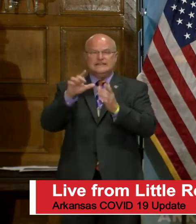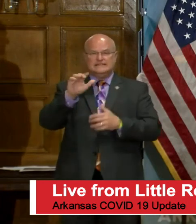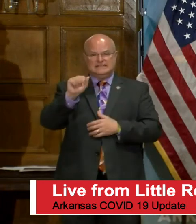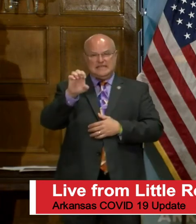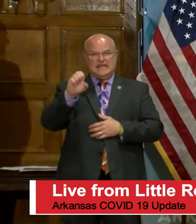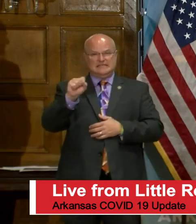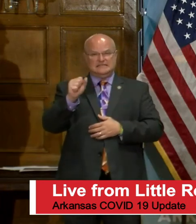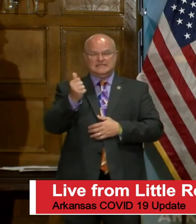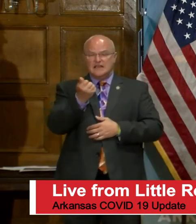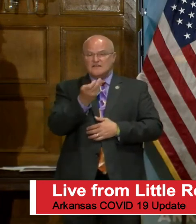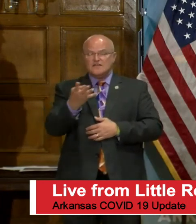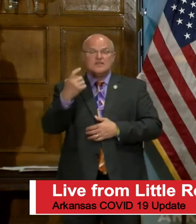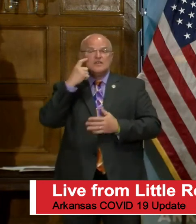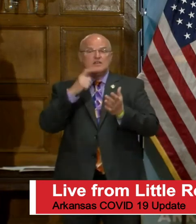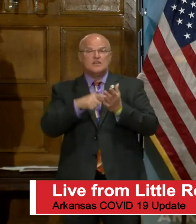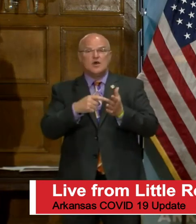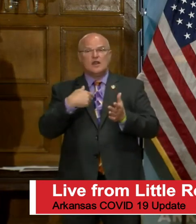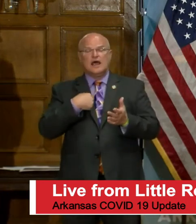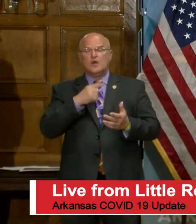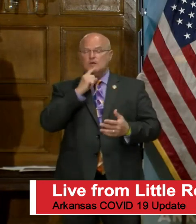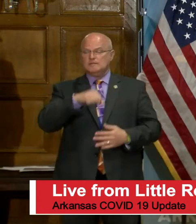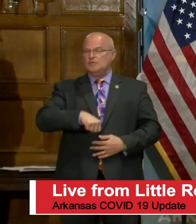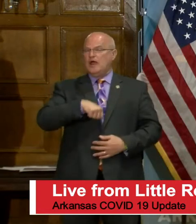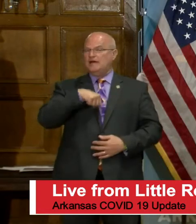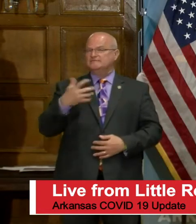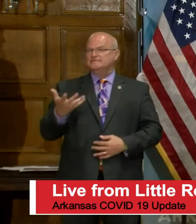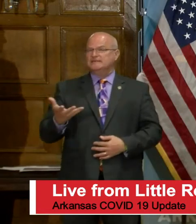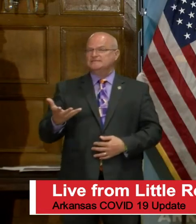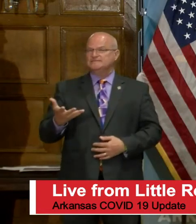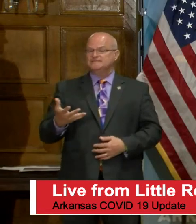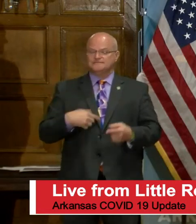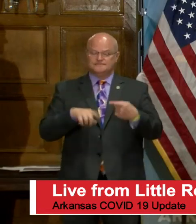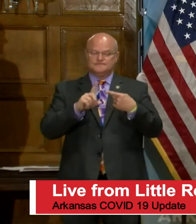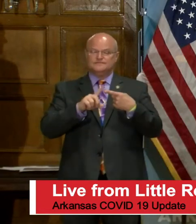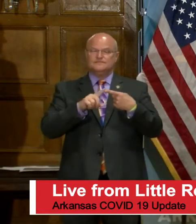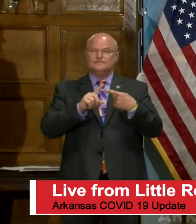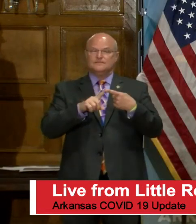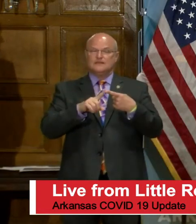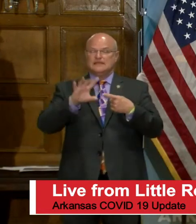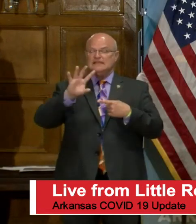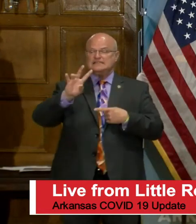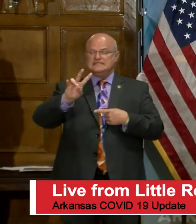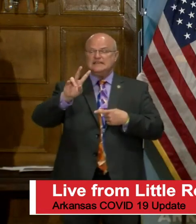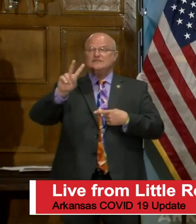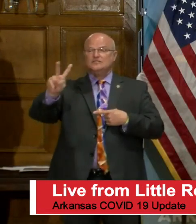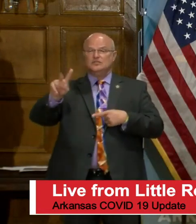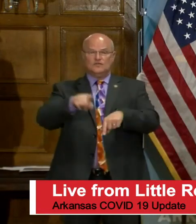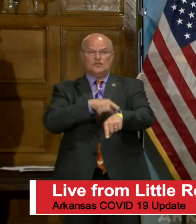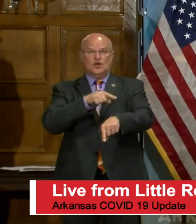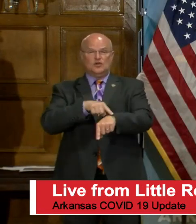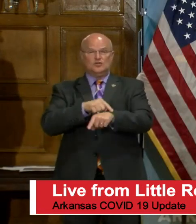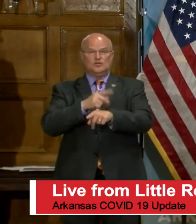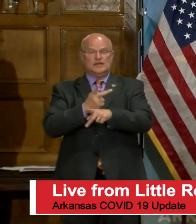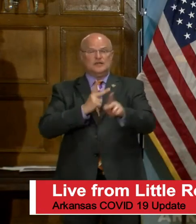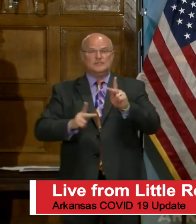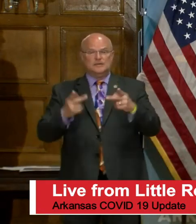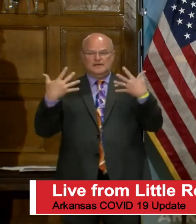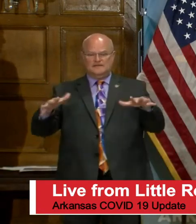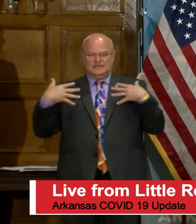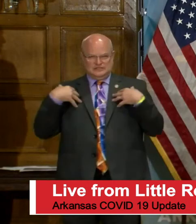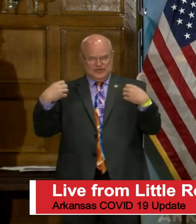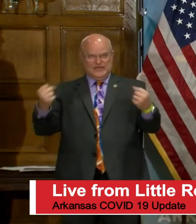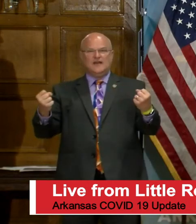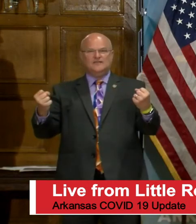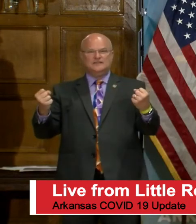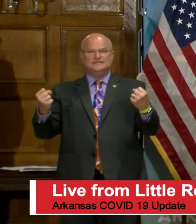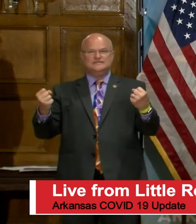cases. A few things to note that I'm particularly proud of. One, 72 of our long-term care residents have now